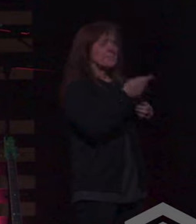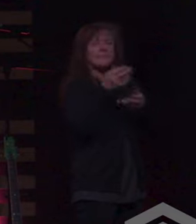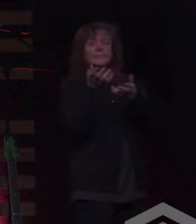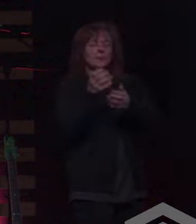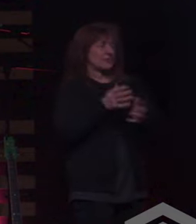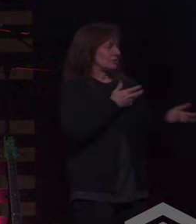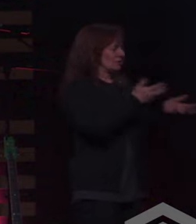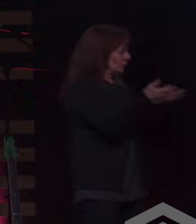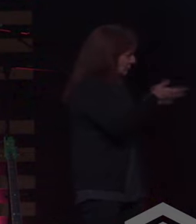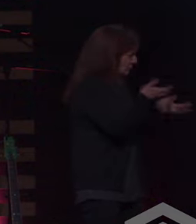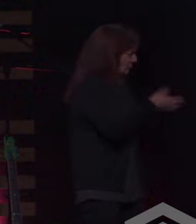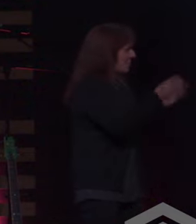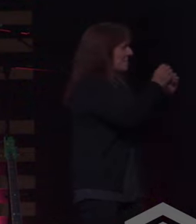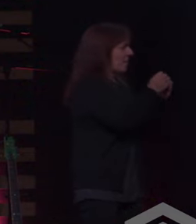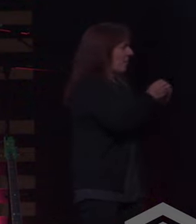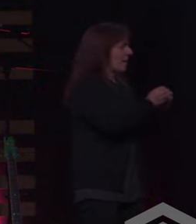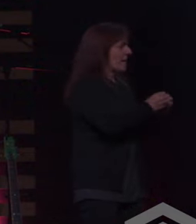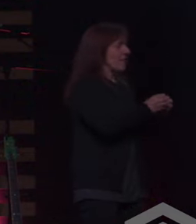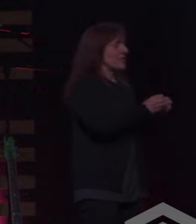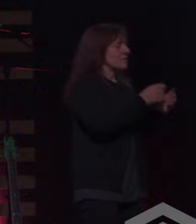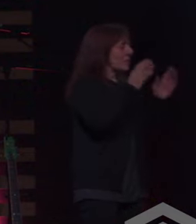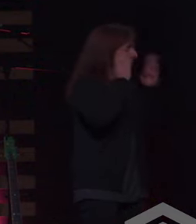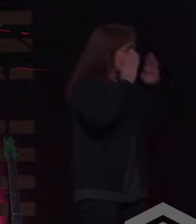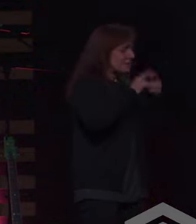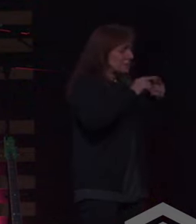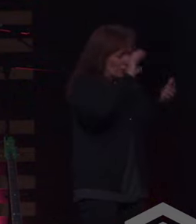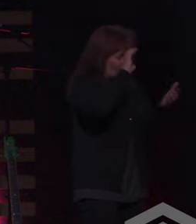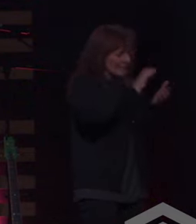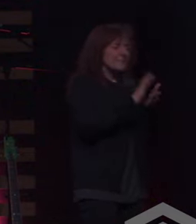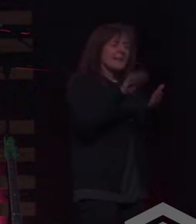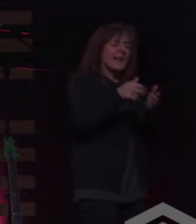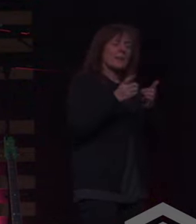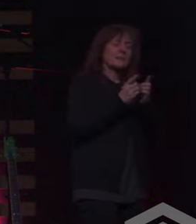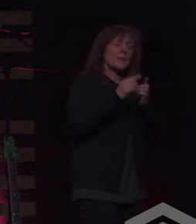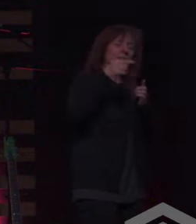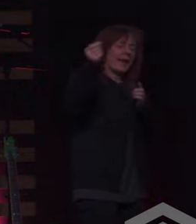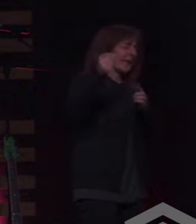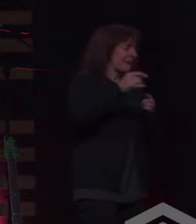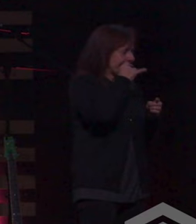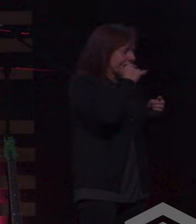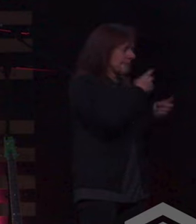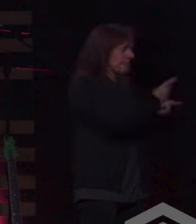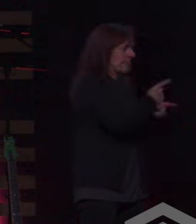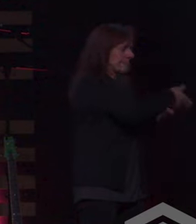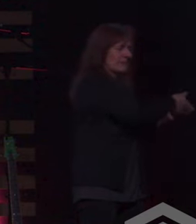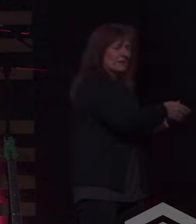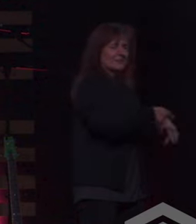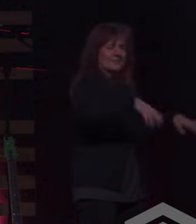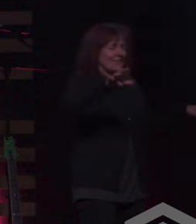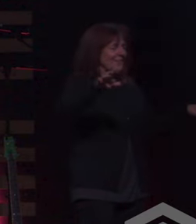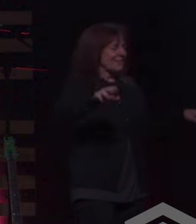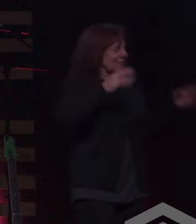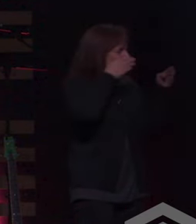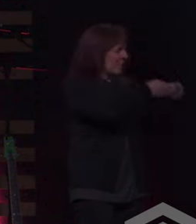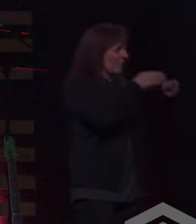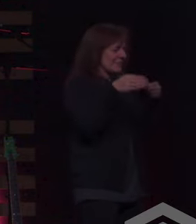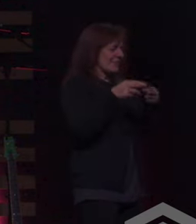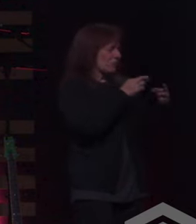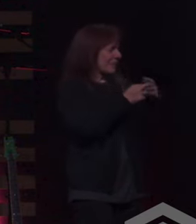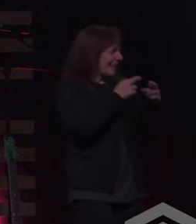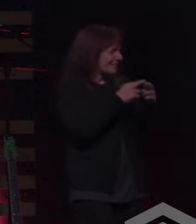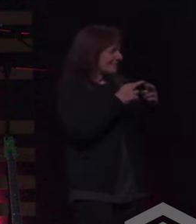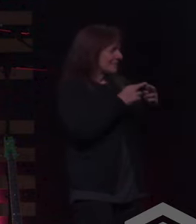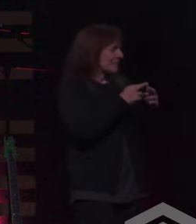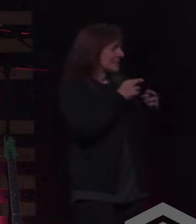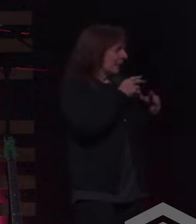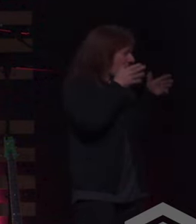give a little more attention to the husband instead of the kids, maybe work out a little bit better. If you focus a little more on the relationship instead of running kids everywhere, maybe work